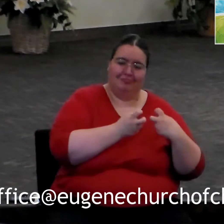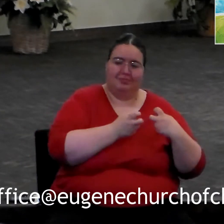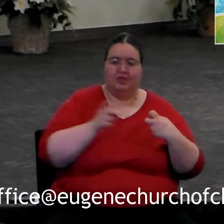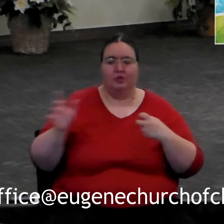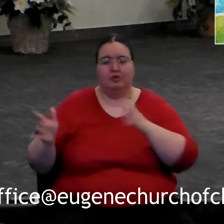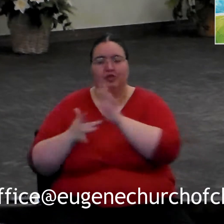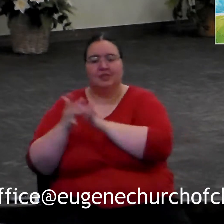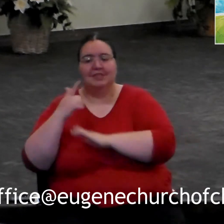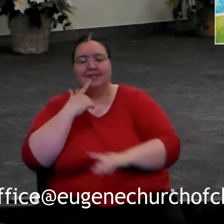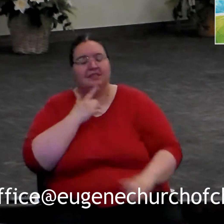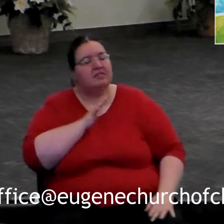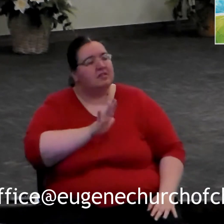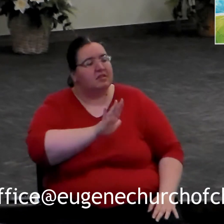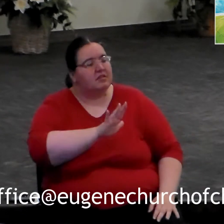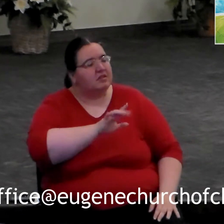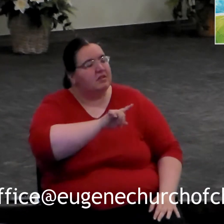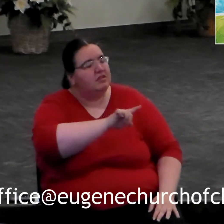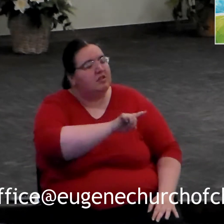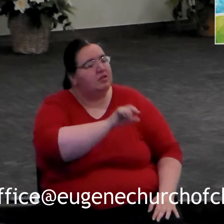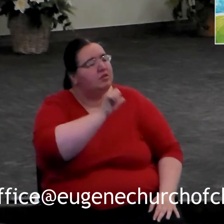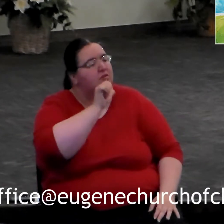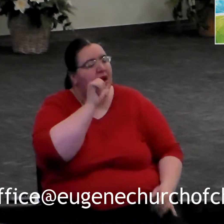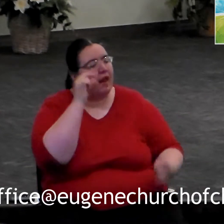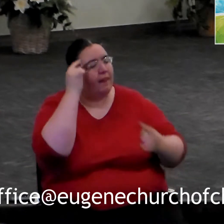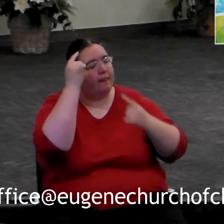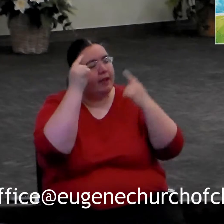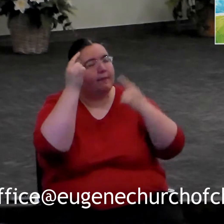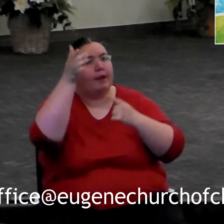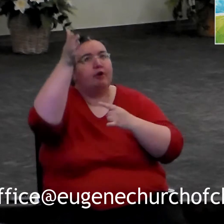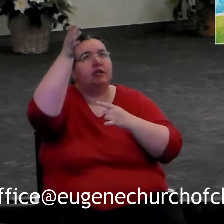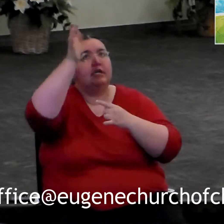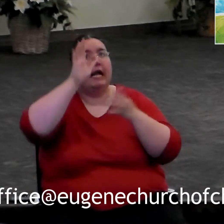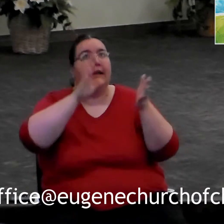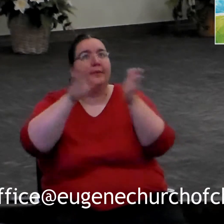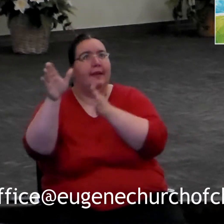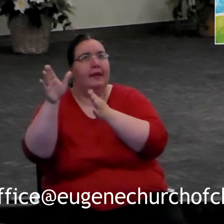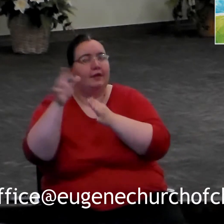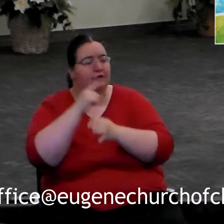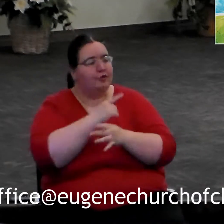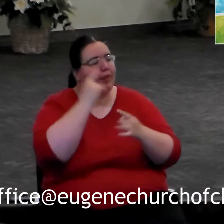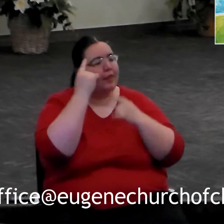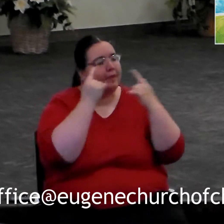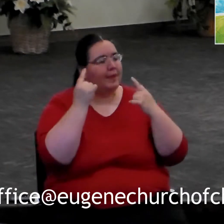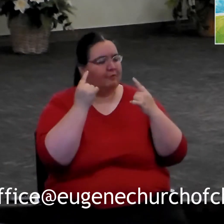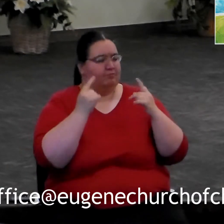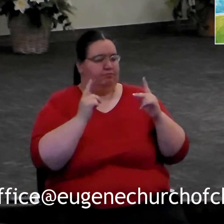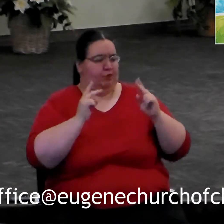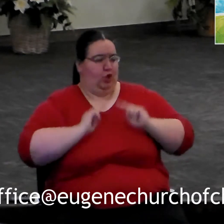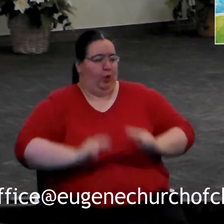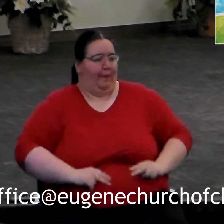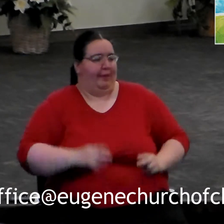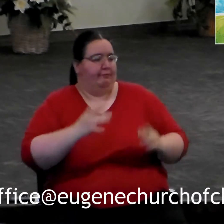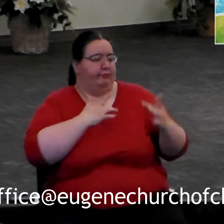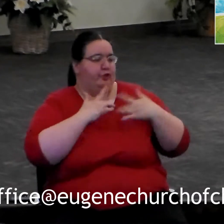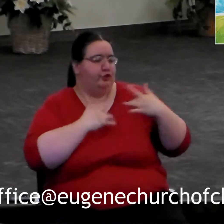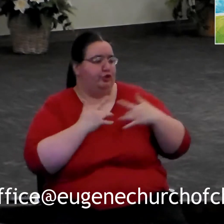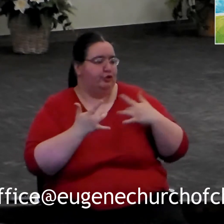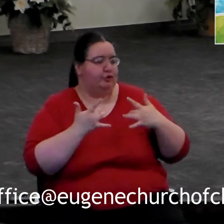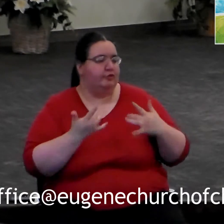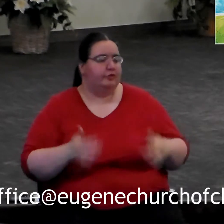And that's where we find ourselves so much of the time, because it is what is right in front of us. I will admit to you, getting up here this morning, and you can tell because I've referenced